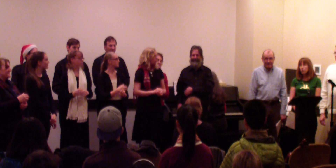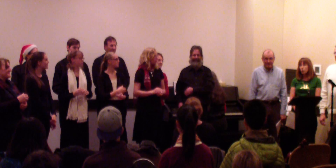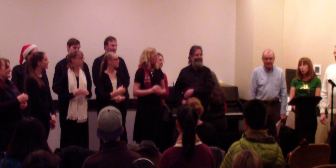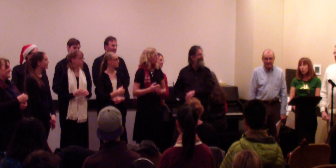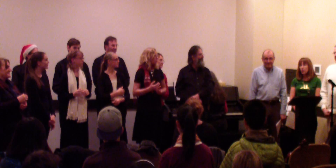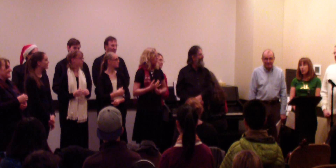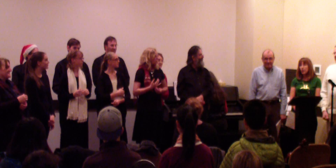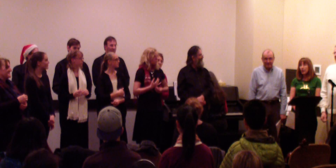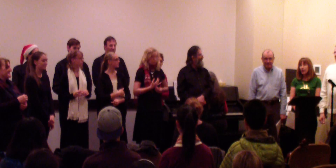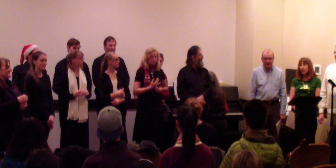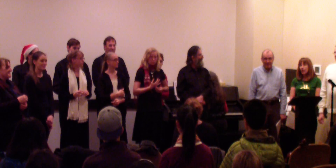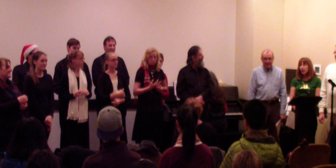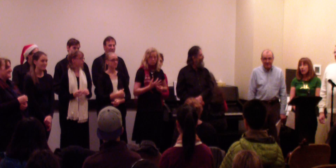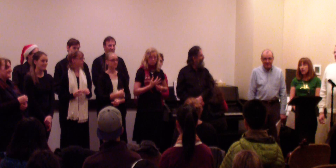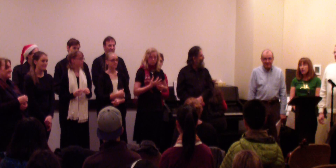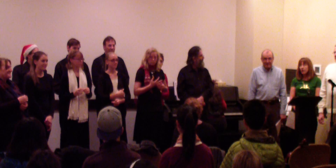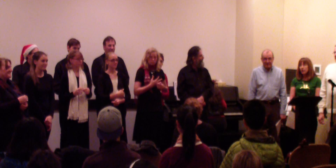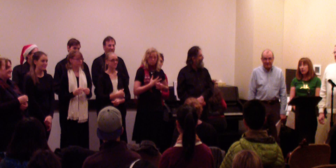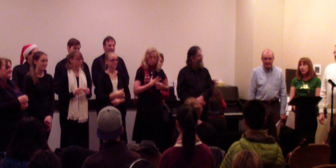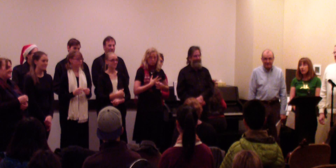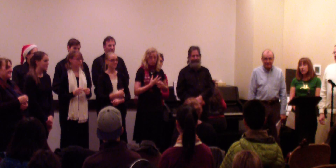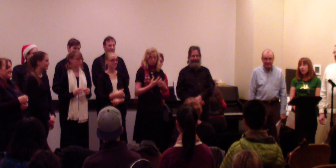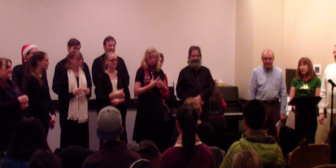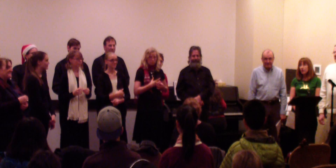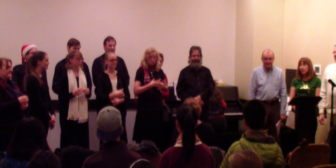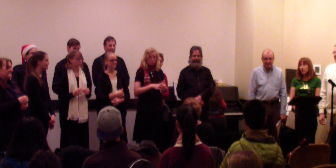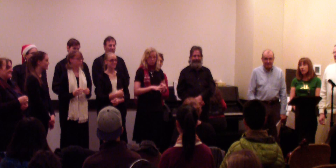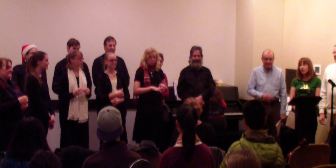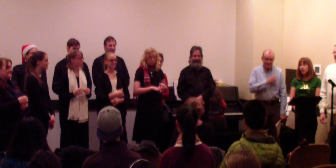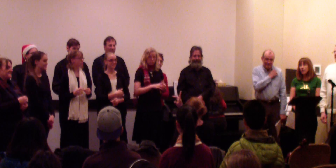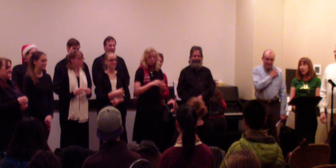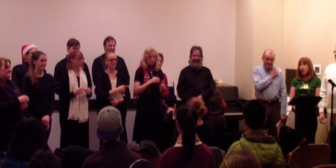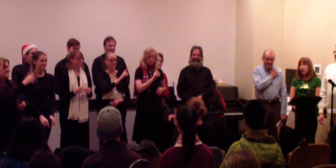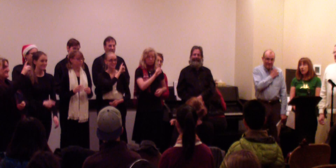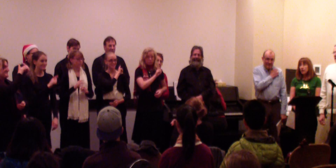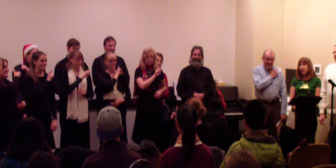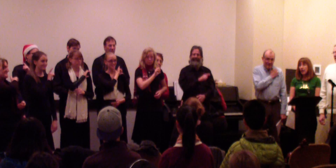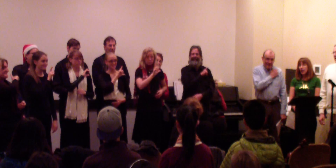Yeah.